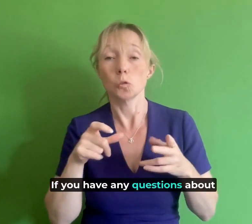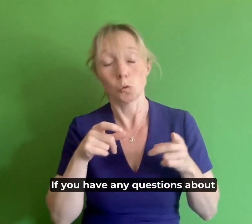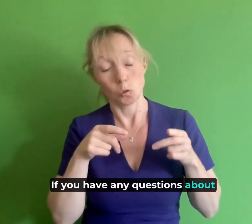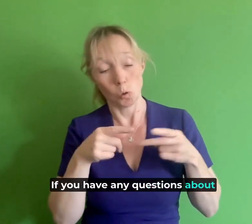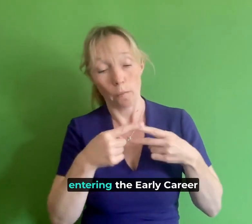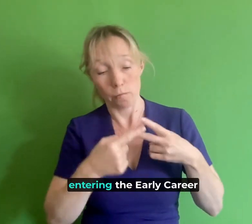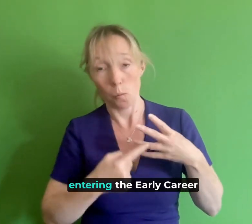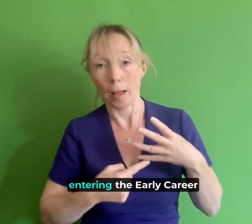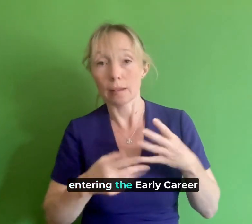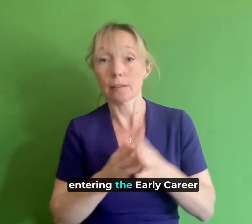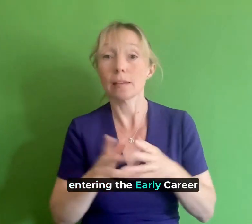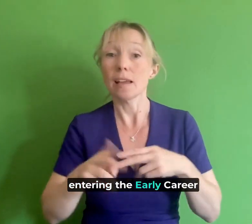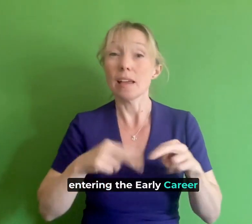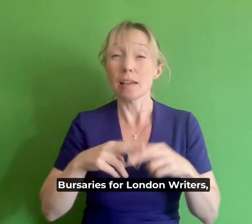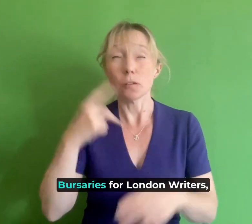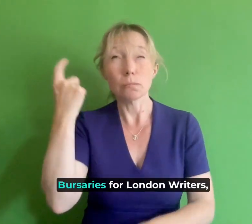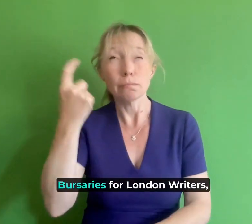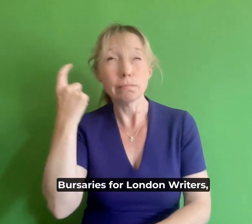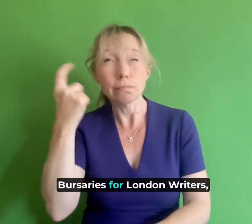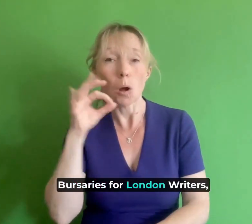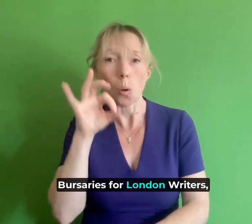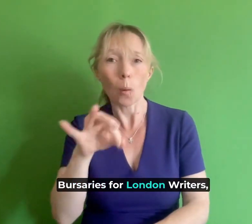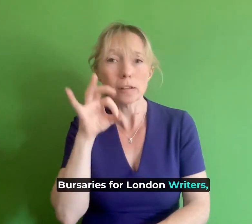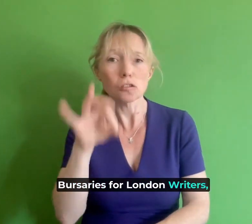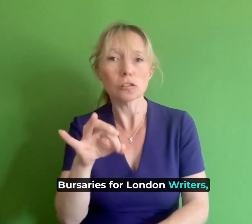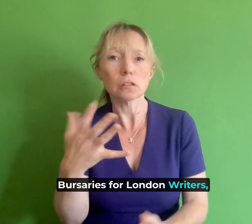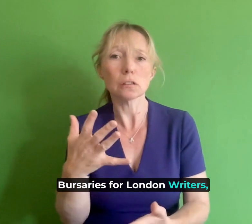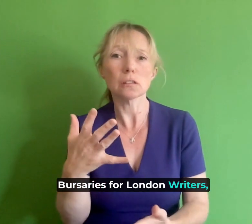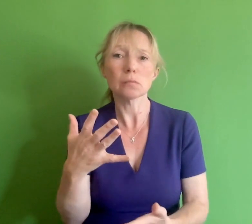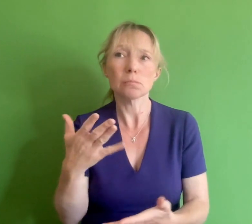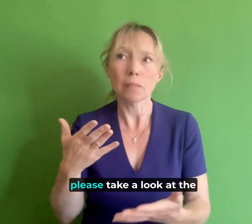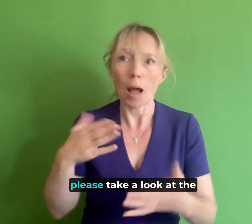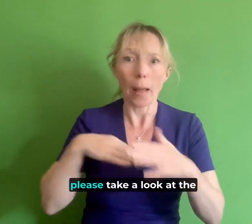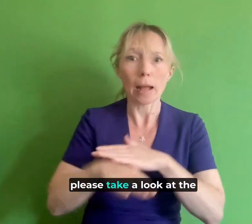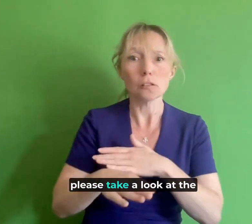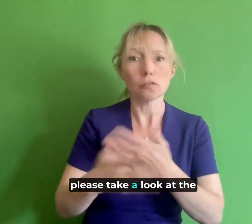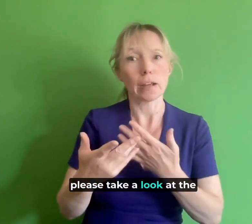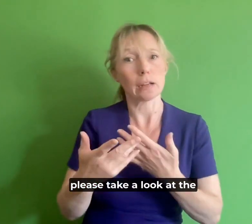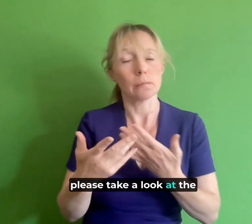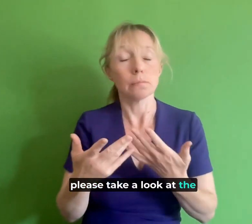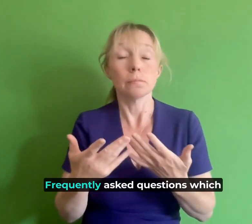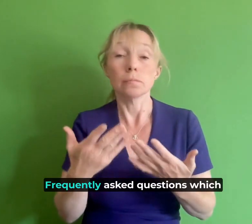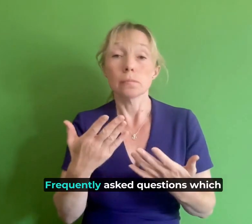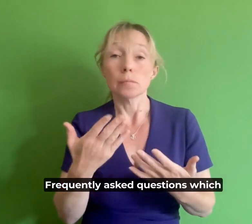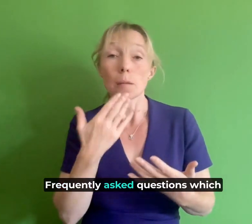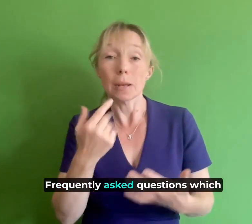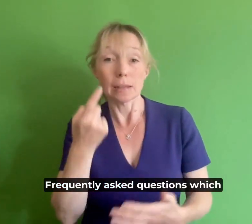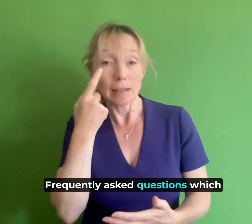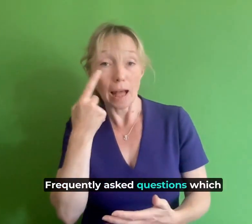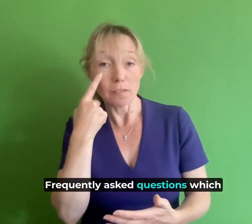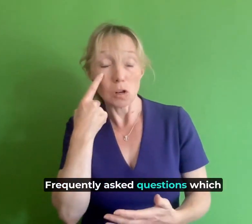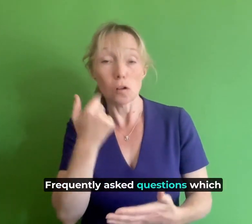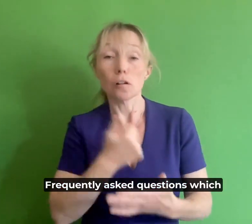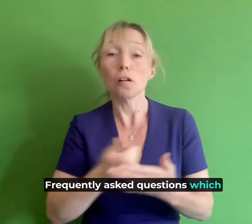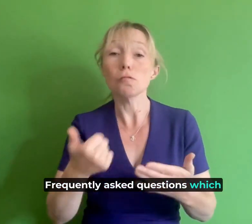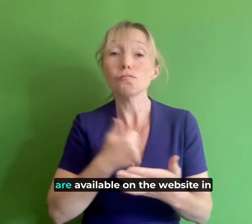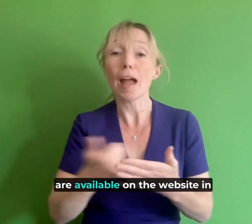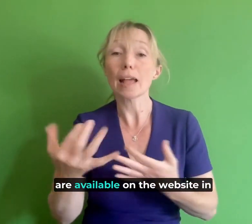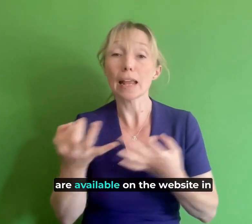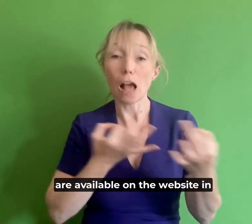questions about entering the Early Career Bursaries for London Writers, please take a look at the frequently asked questions which are available on